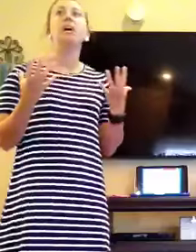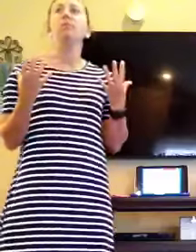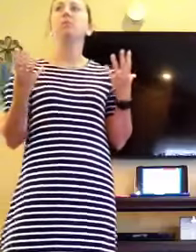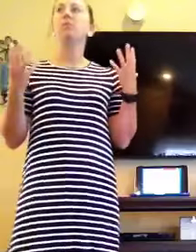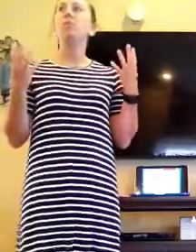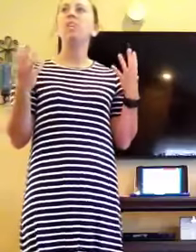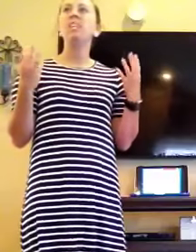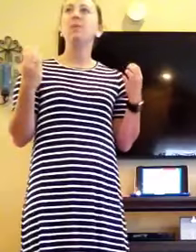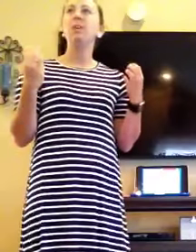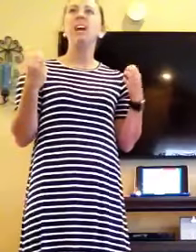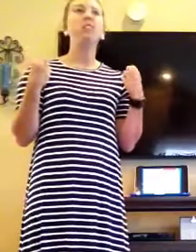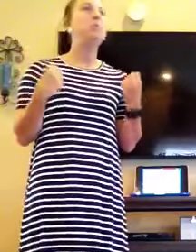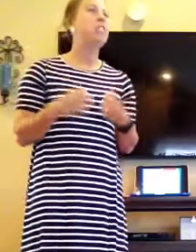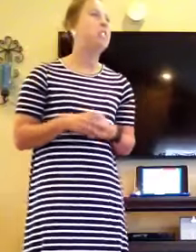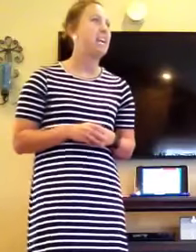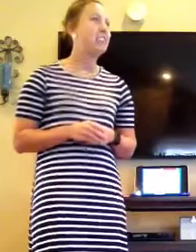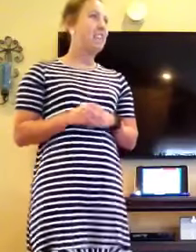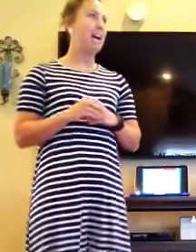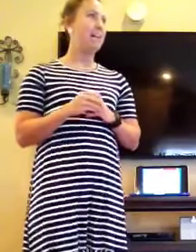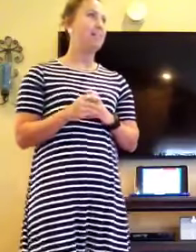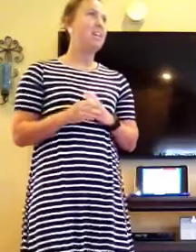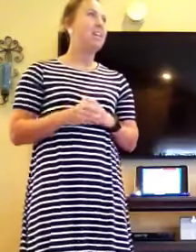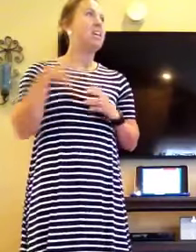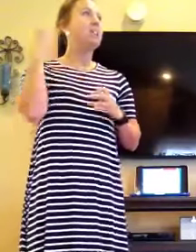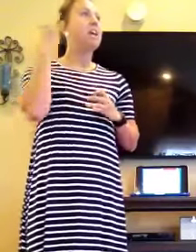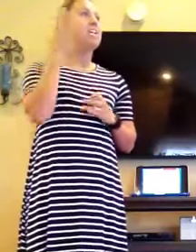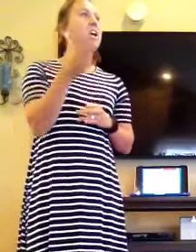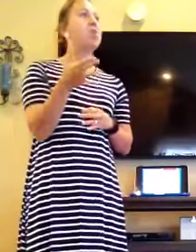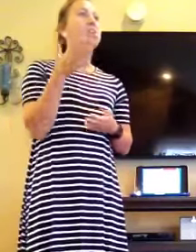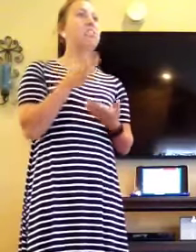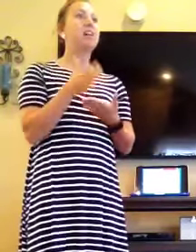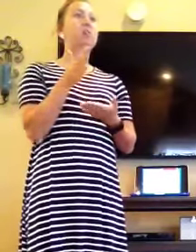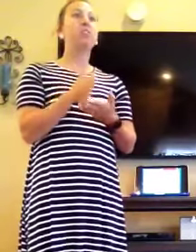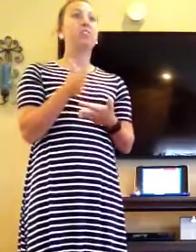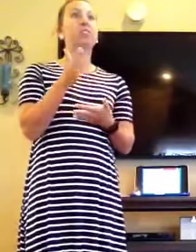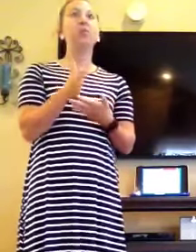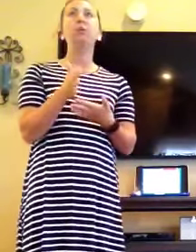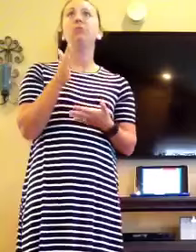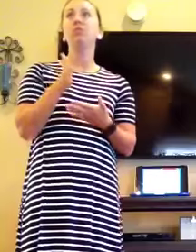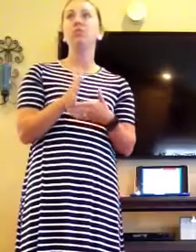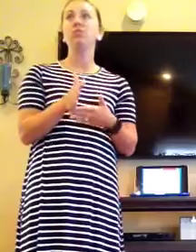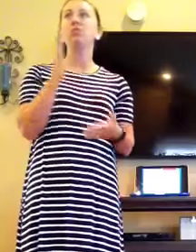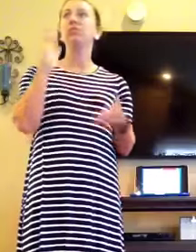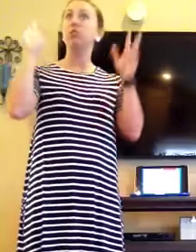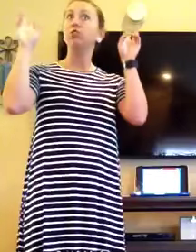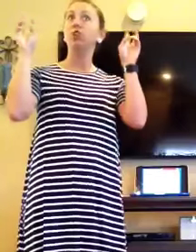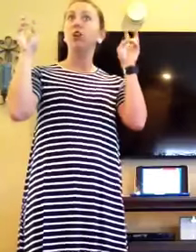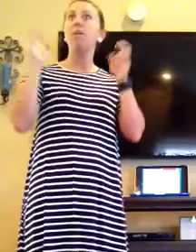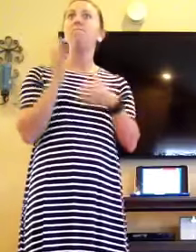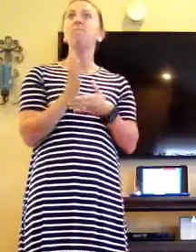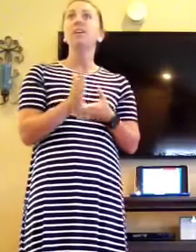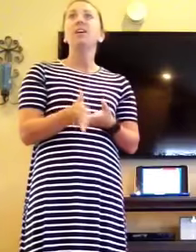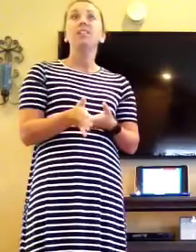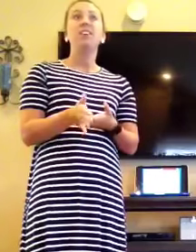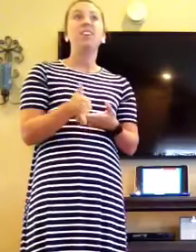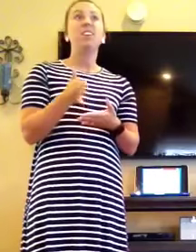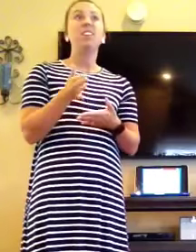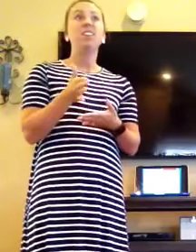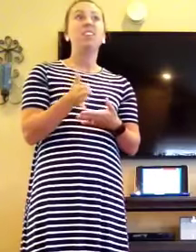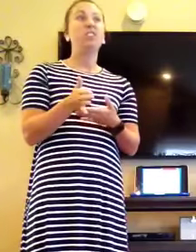sometimes we have too much downtime, and if they know exactly what they're supposed to do as their job, then there's